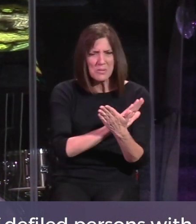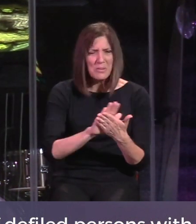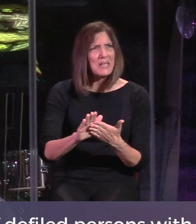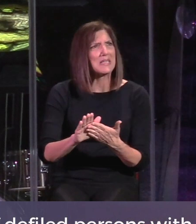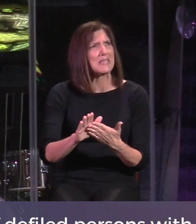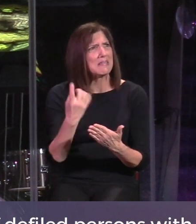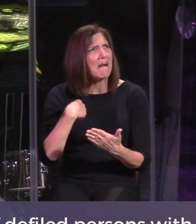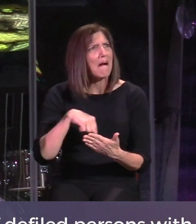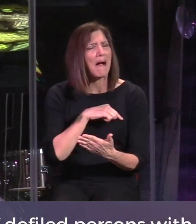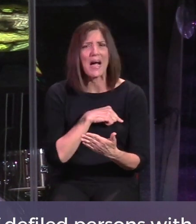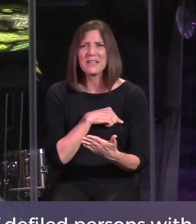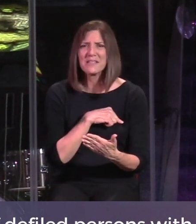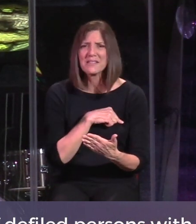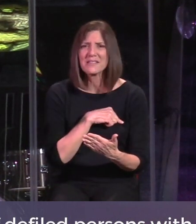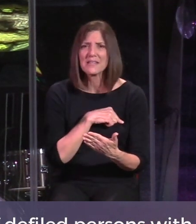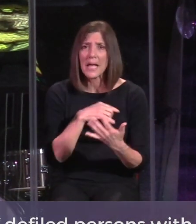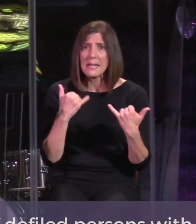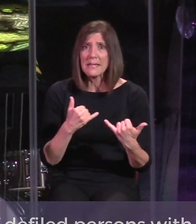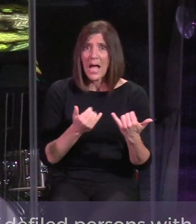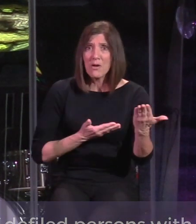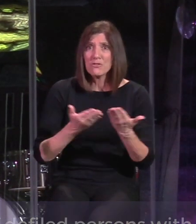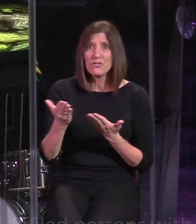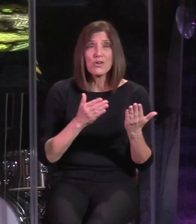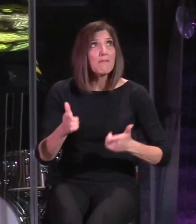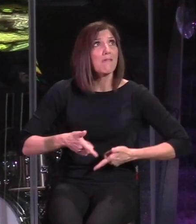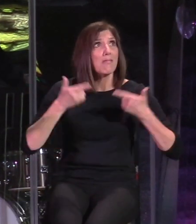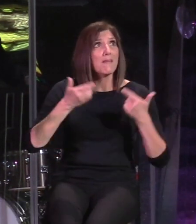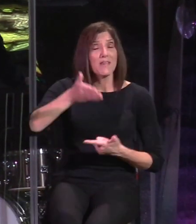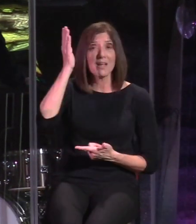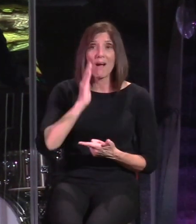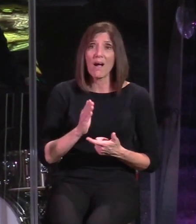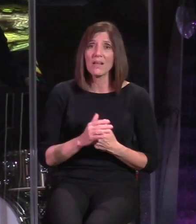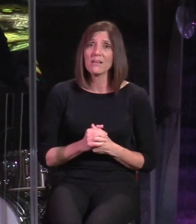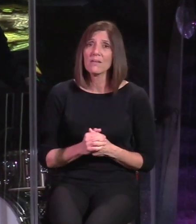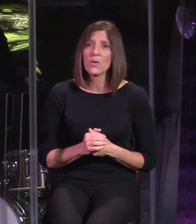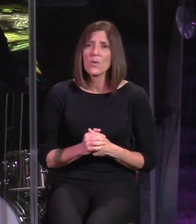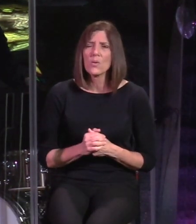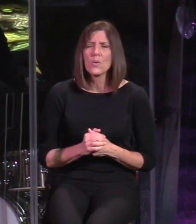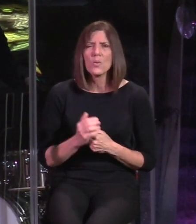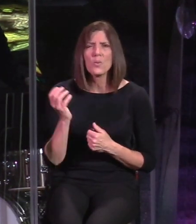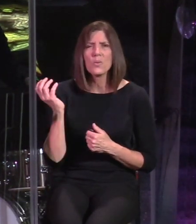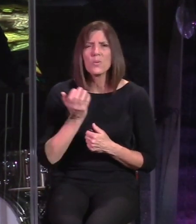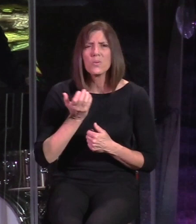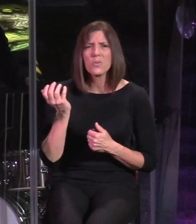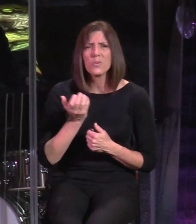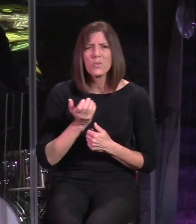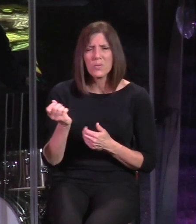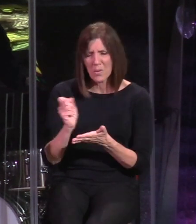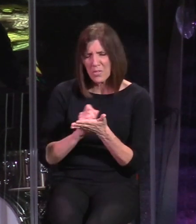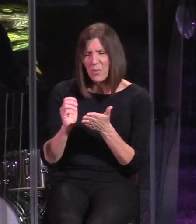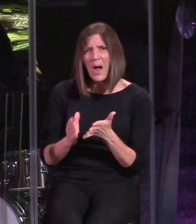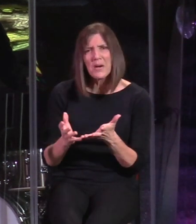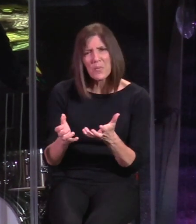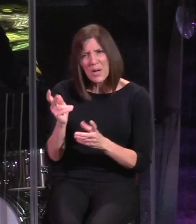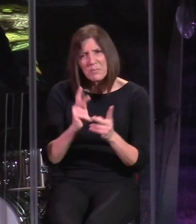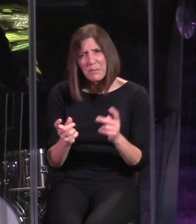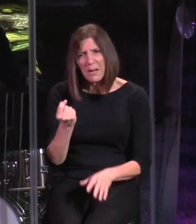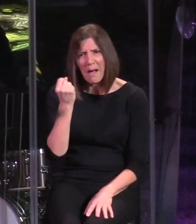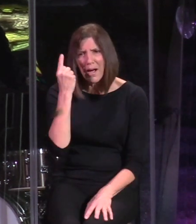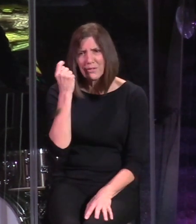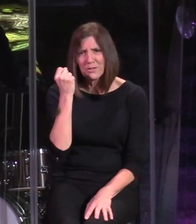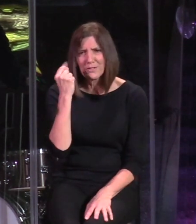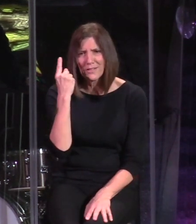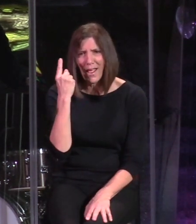to serve the living God?" The author of Hebrews wants his readers to understand something